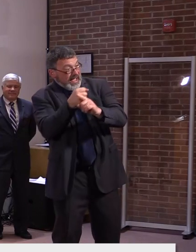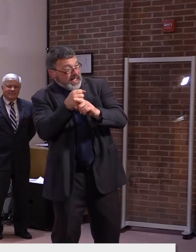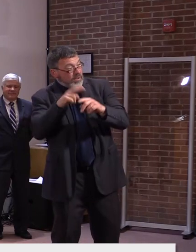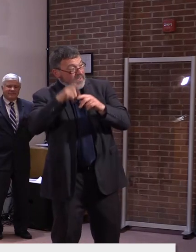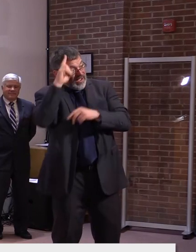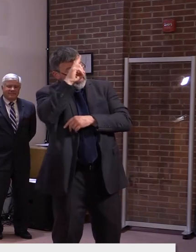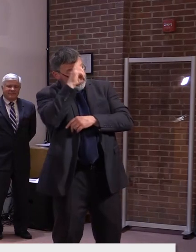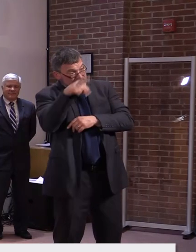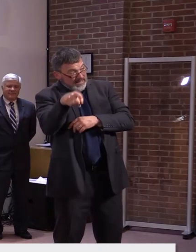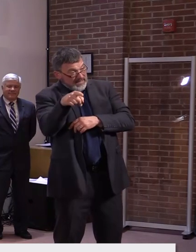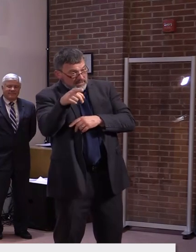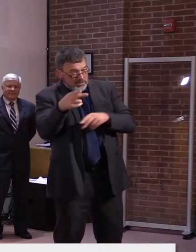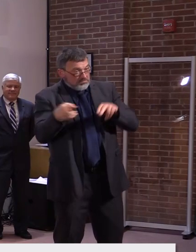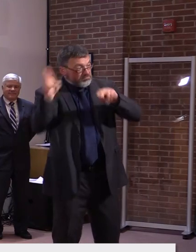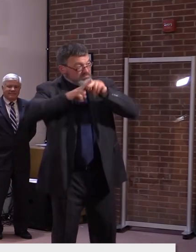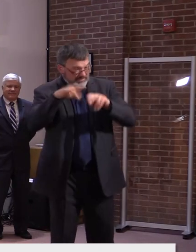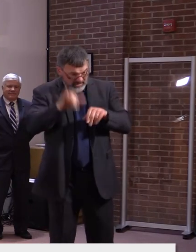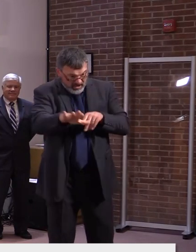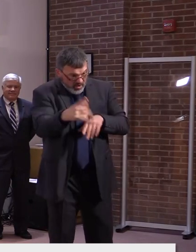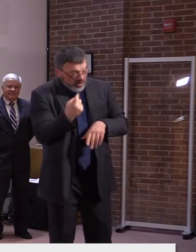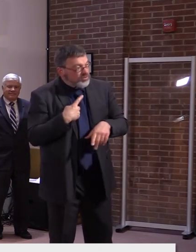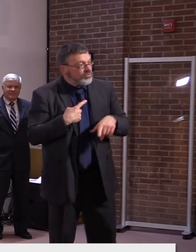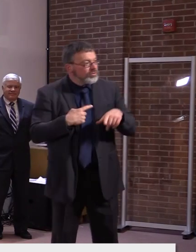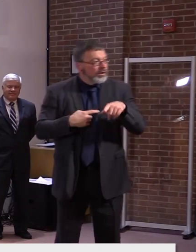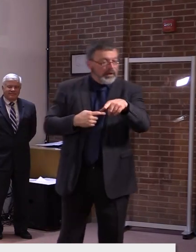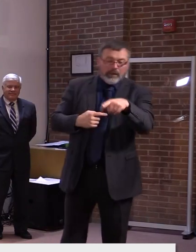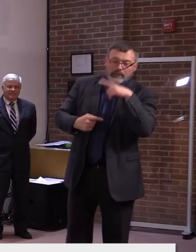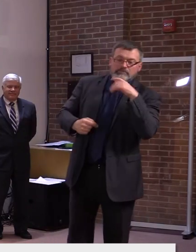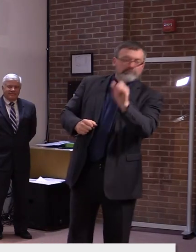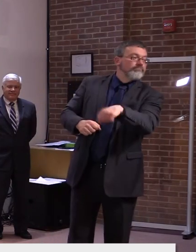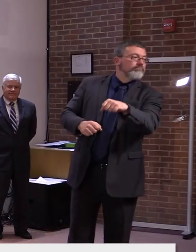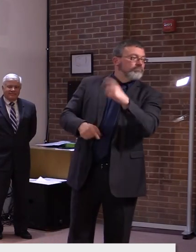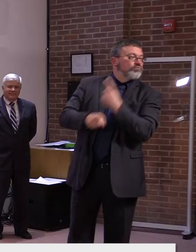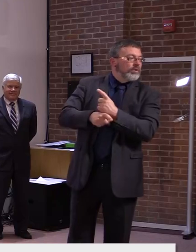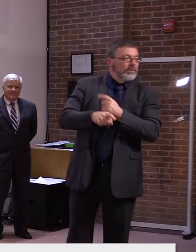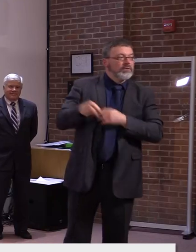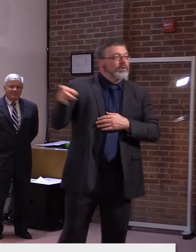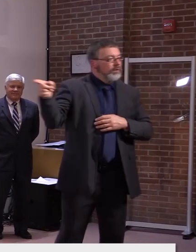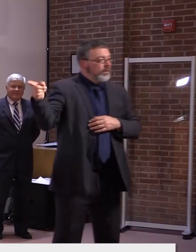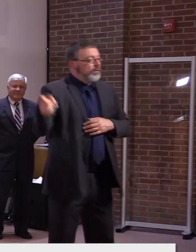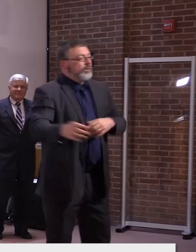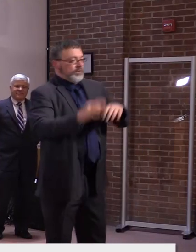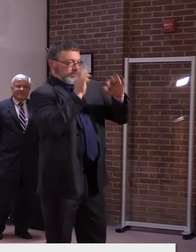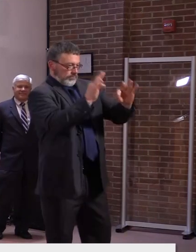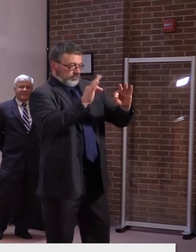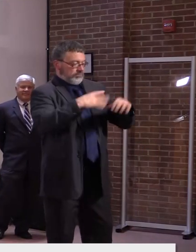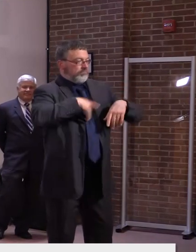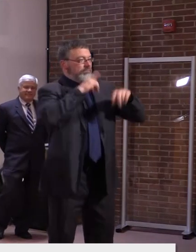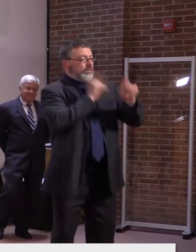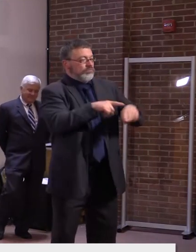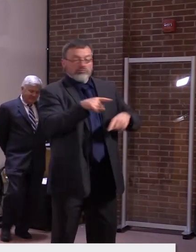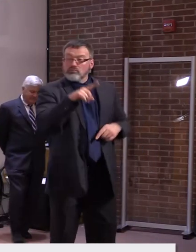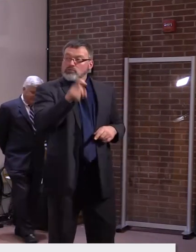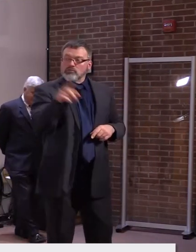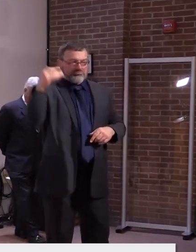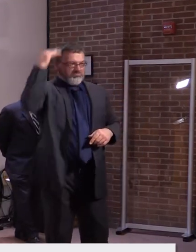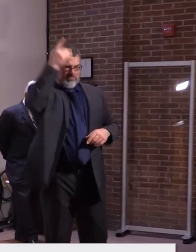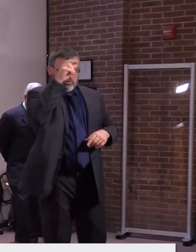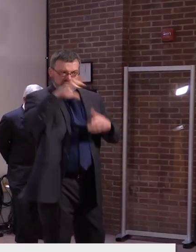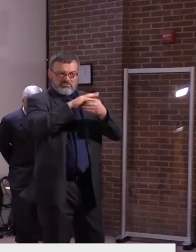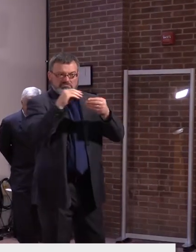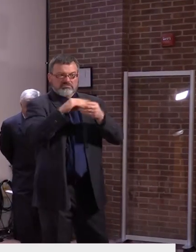Did I get it right? Good. Okay. Good. So the natural history of